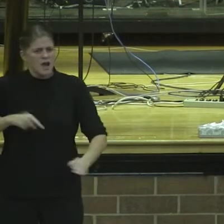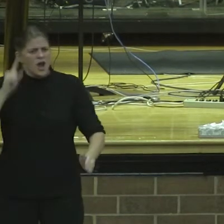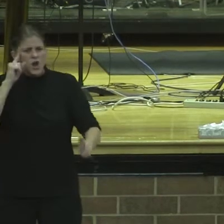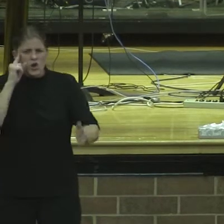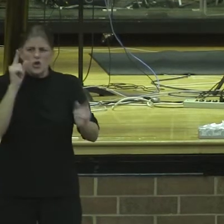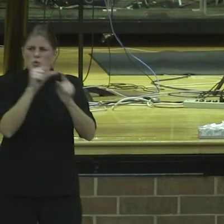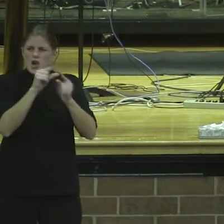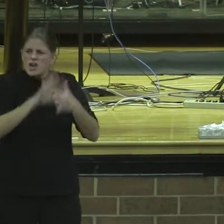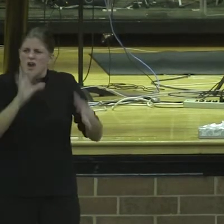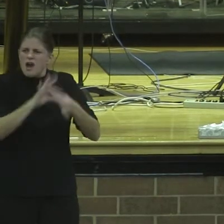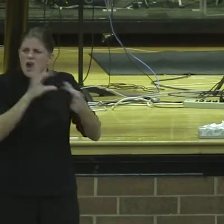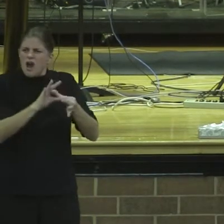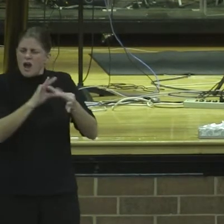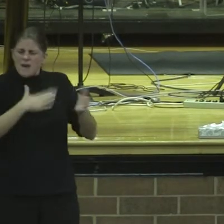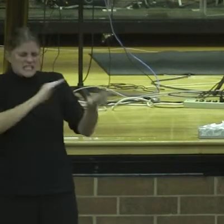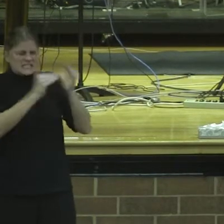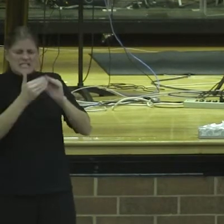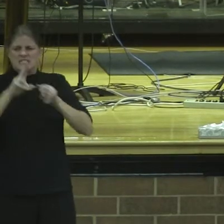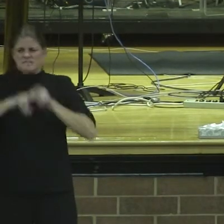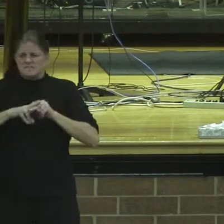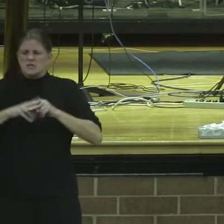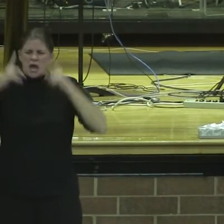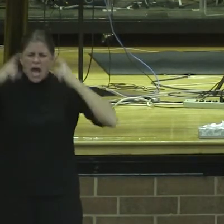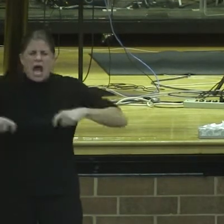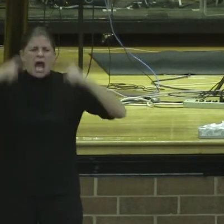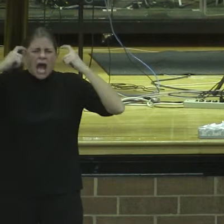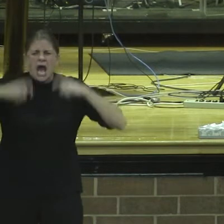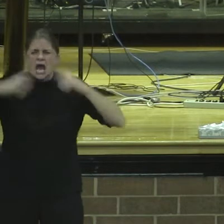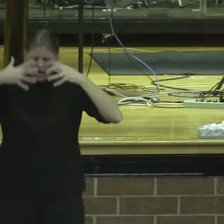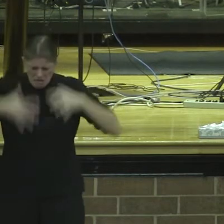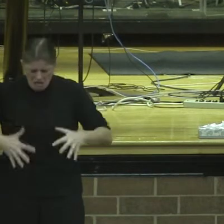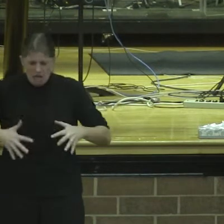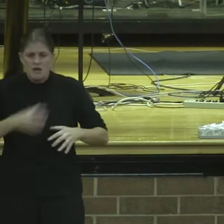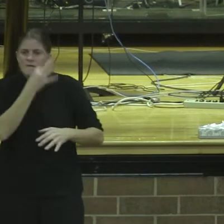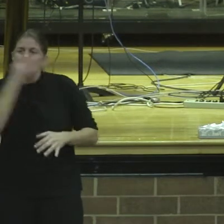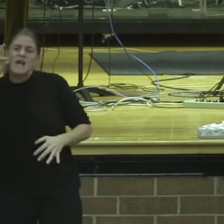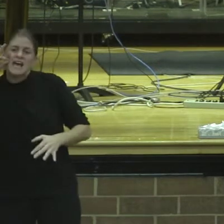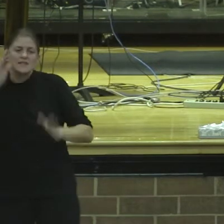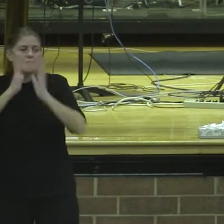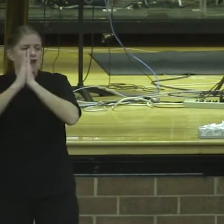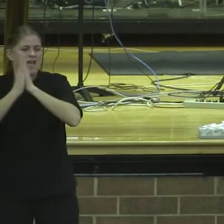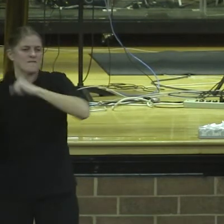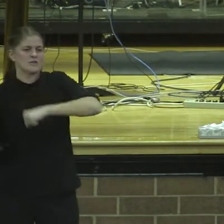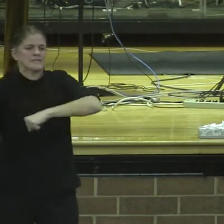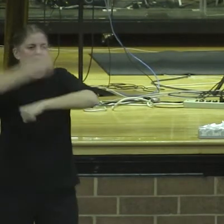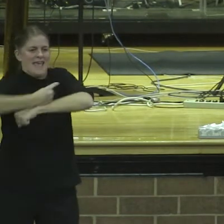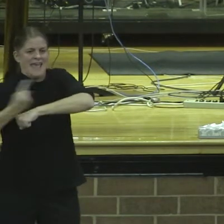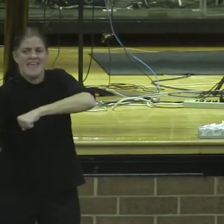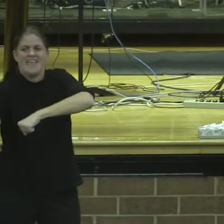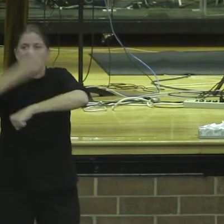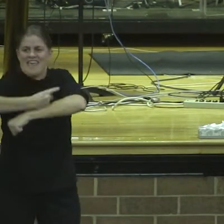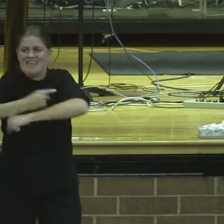these words, I sat down and wept and mourned for days, fasting and praying before the God of heaven."